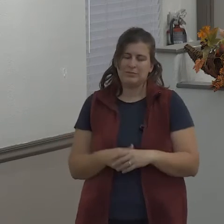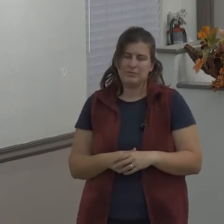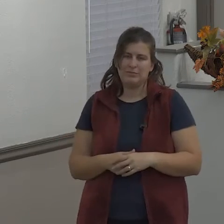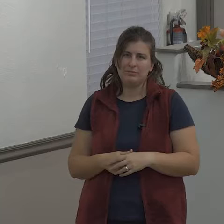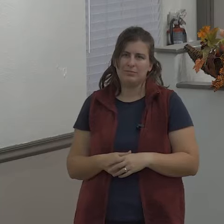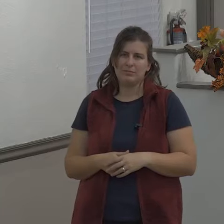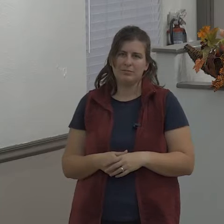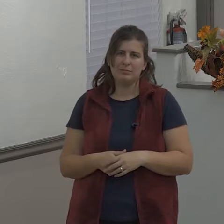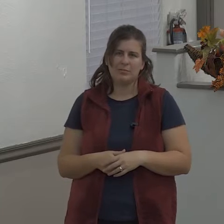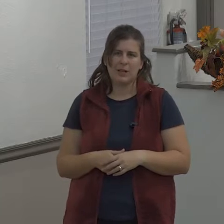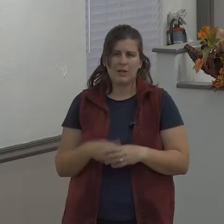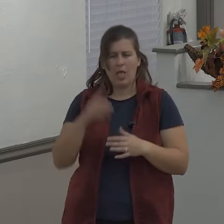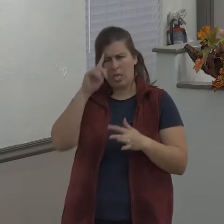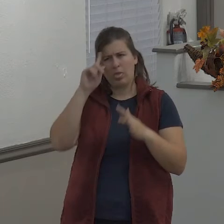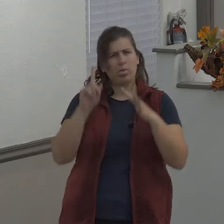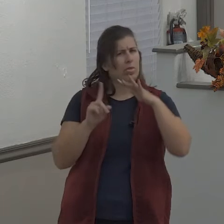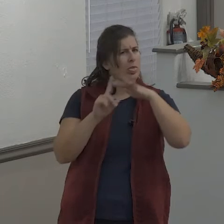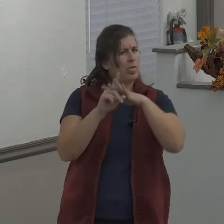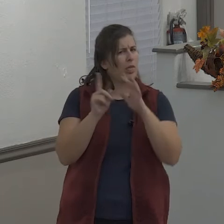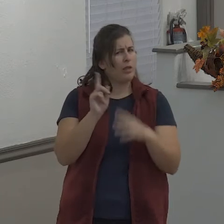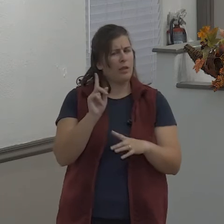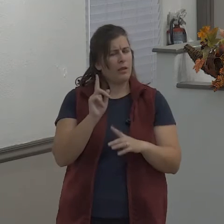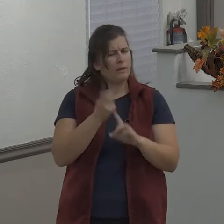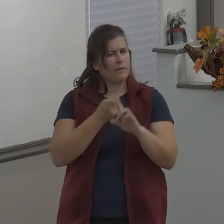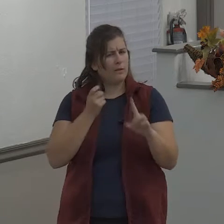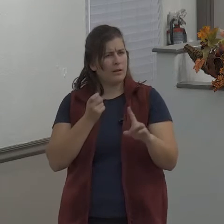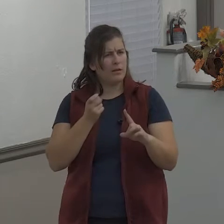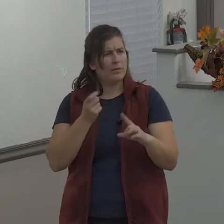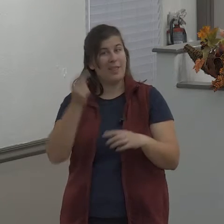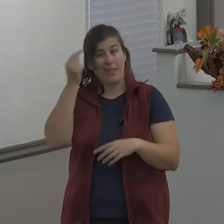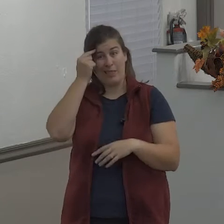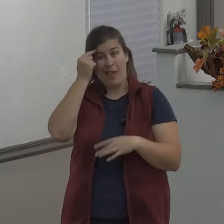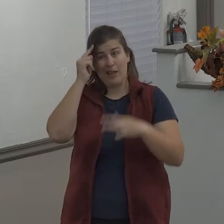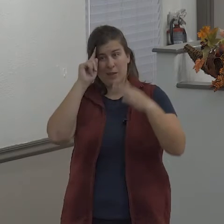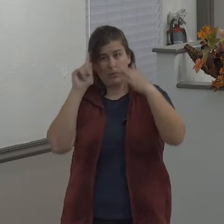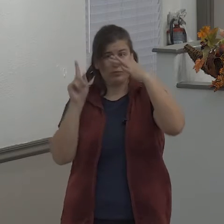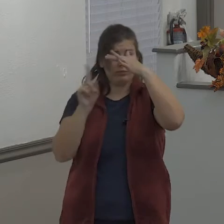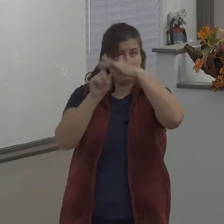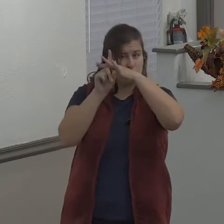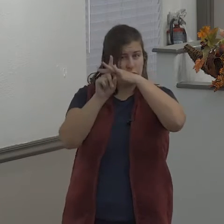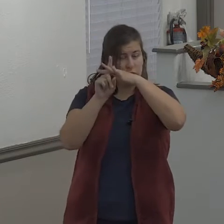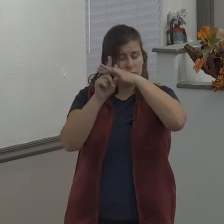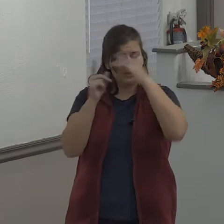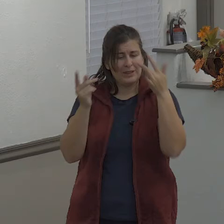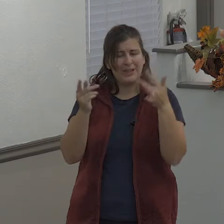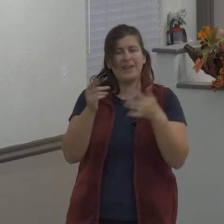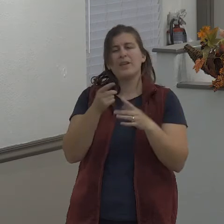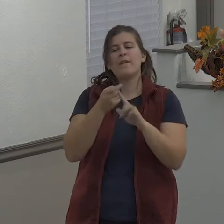No. Where'd those thoughts come from? Listen, the thoughts that come into this cranium here,